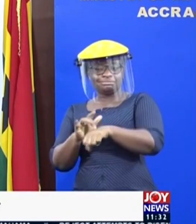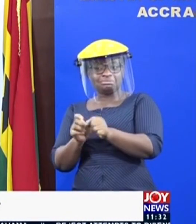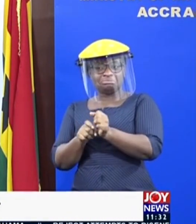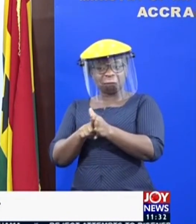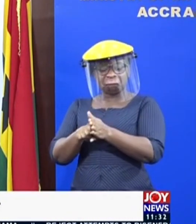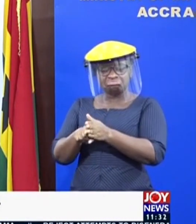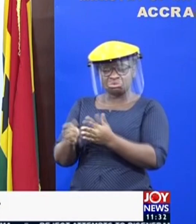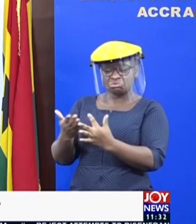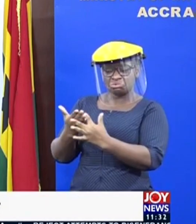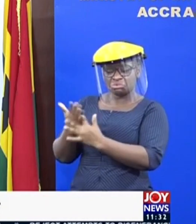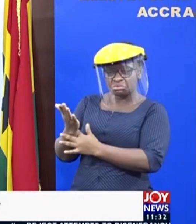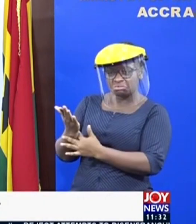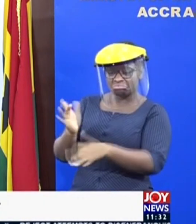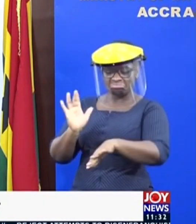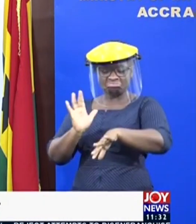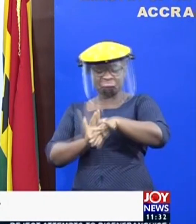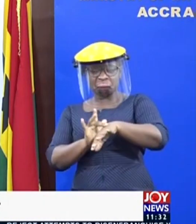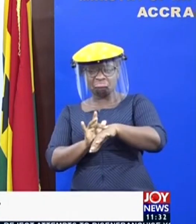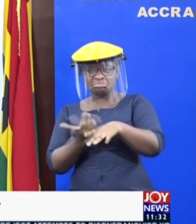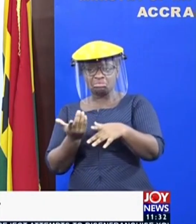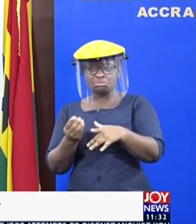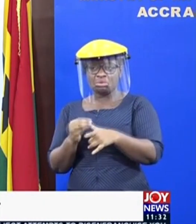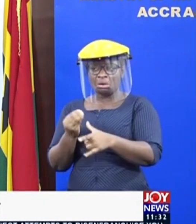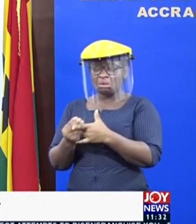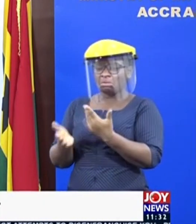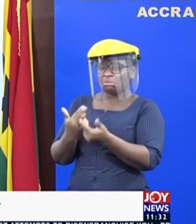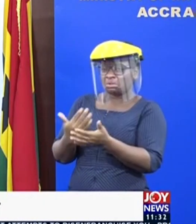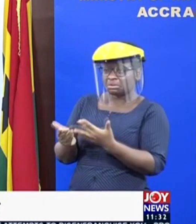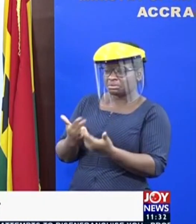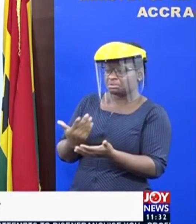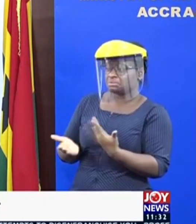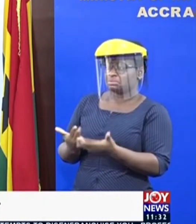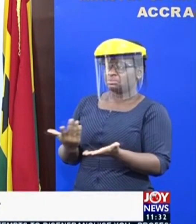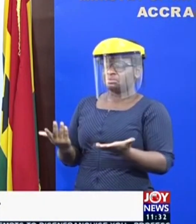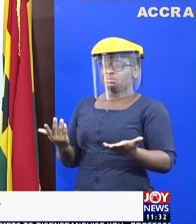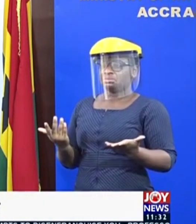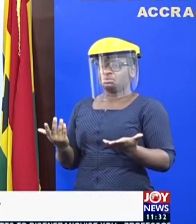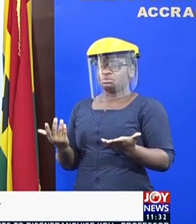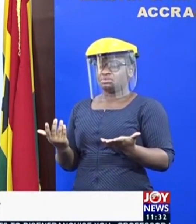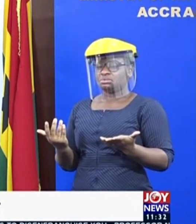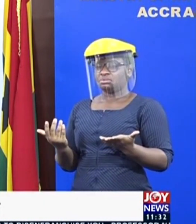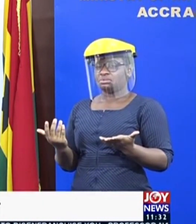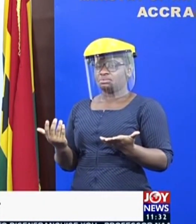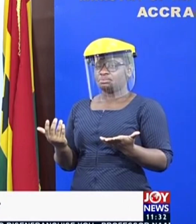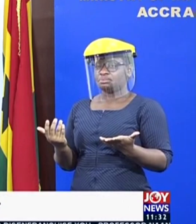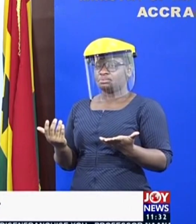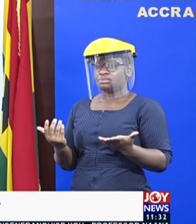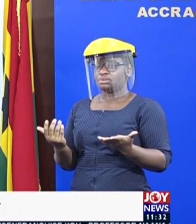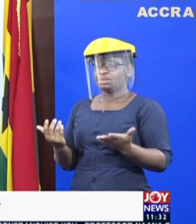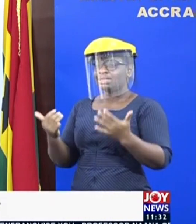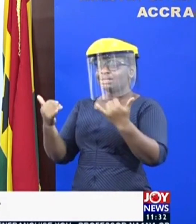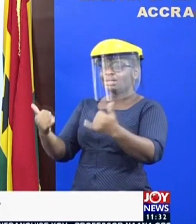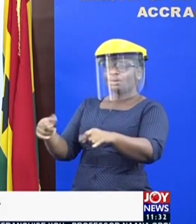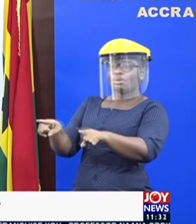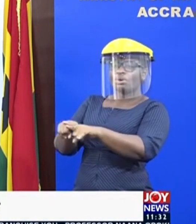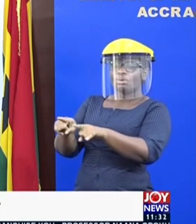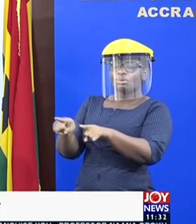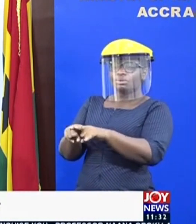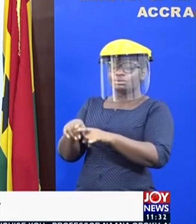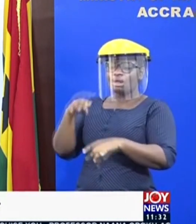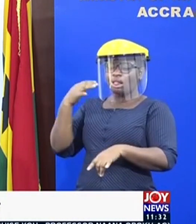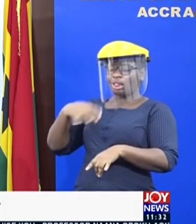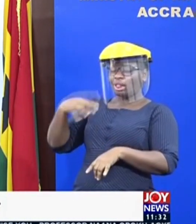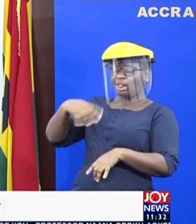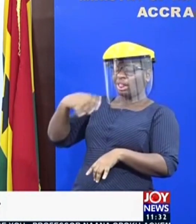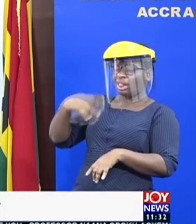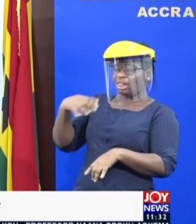contact through fomites, and then you put on your face or whatever, and in your orifices that you're able to get. There are also droplets.